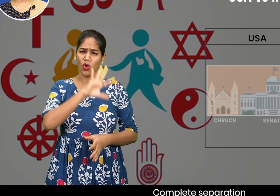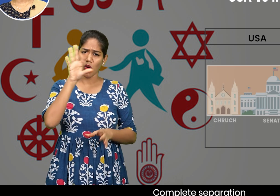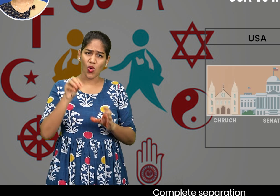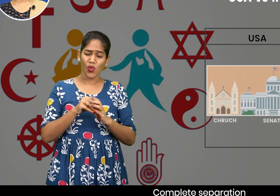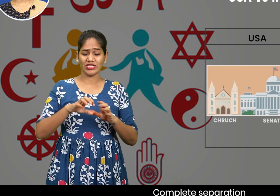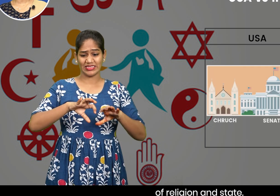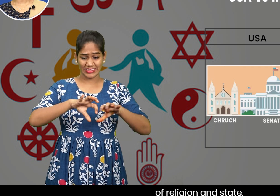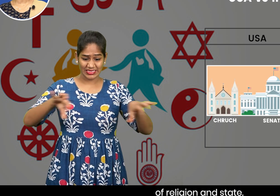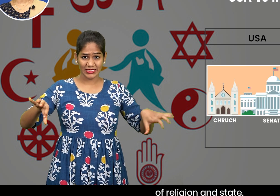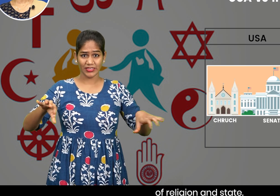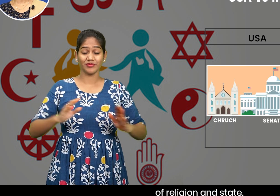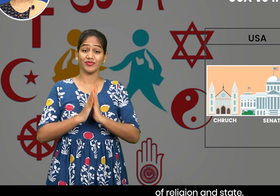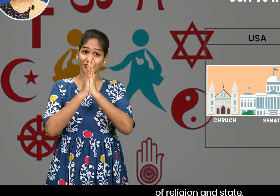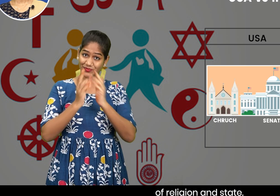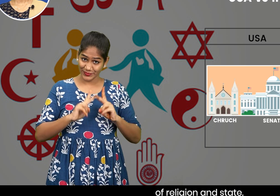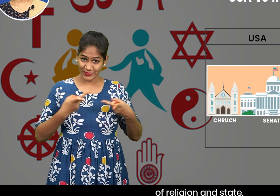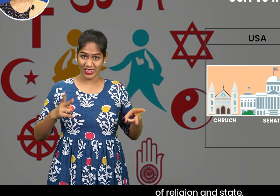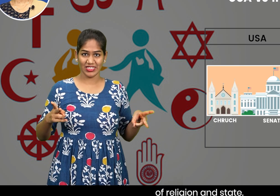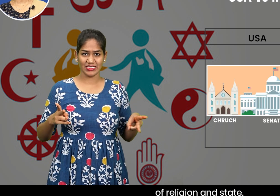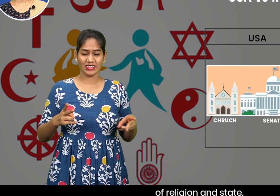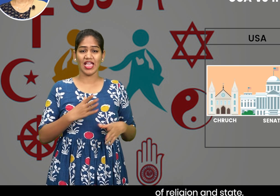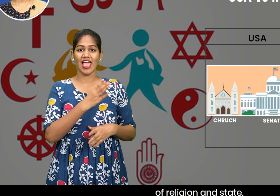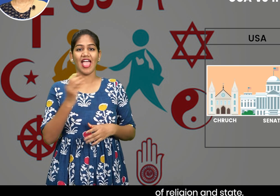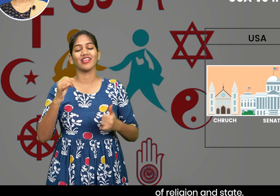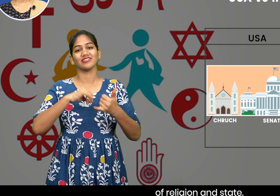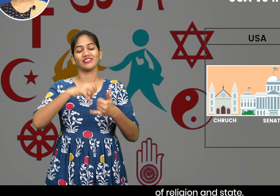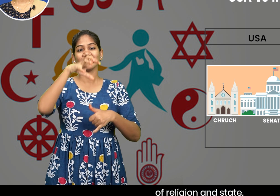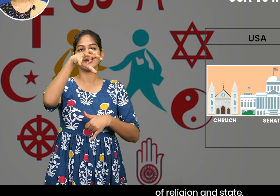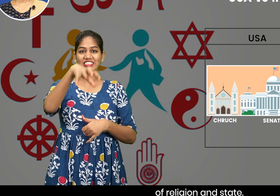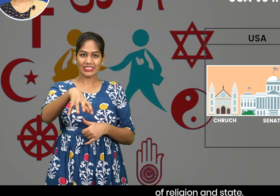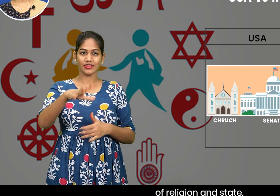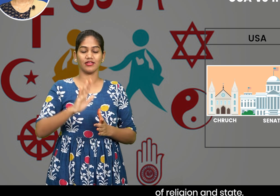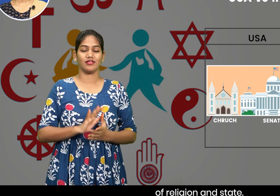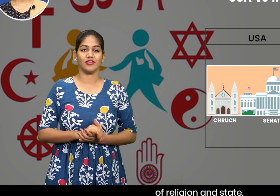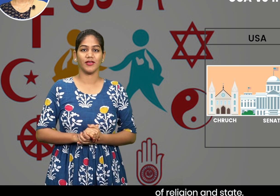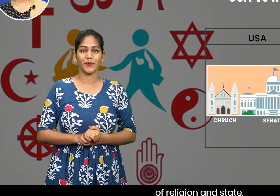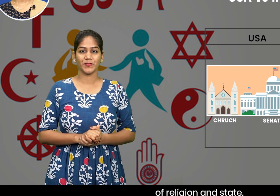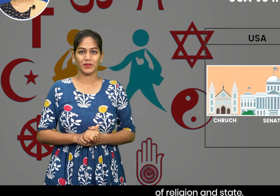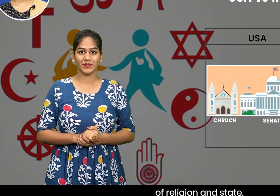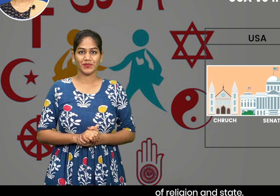complete separation of religion and state.